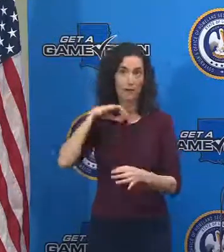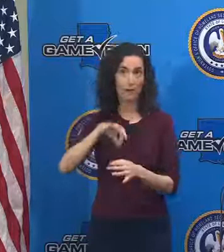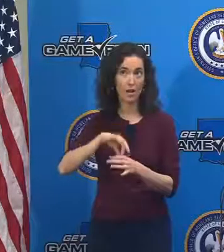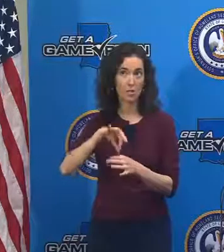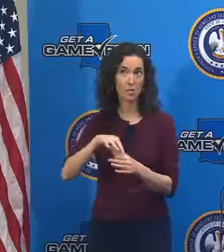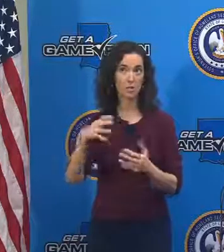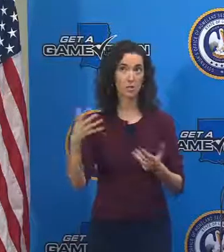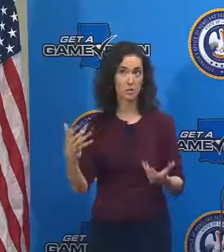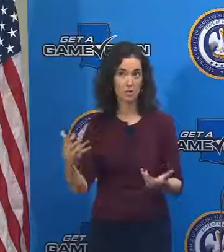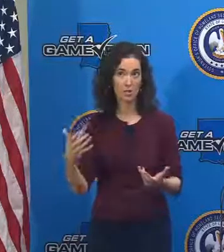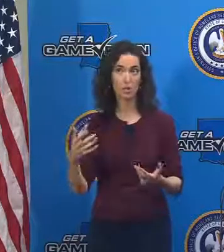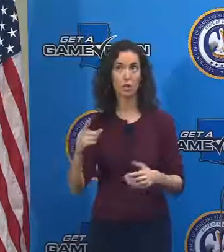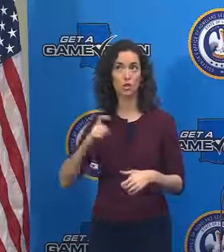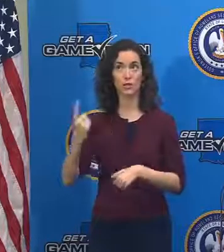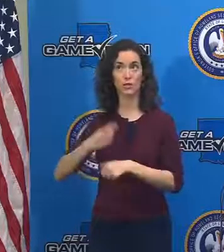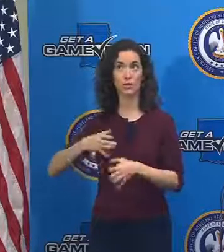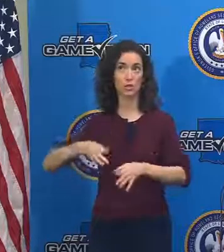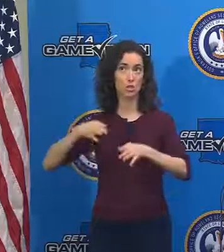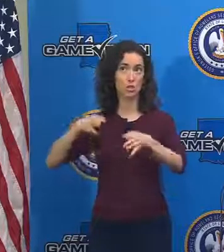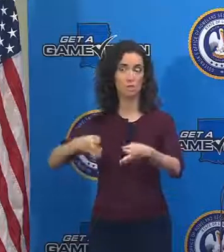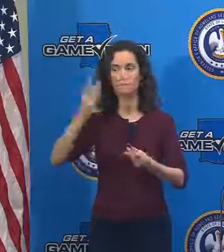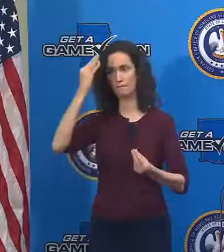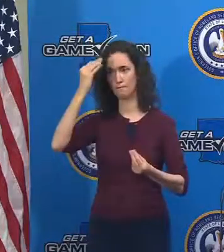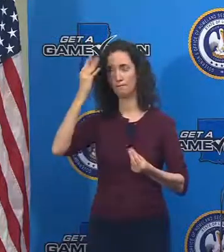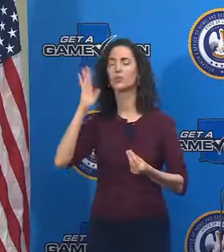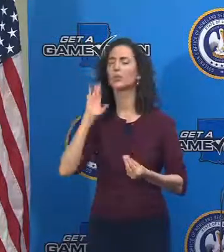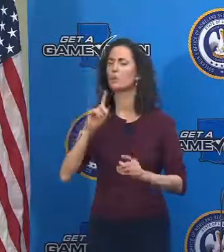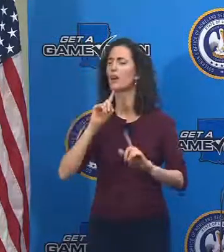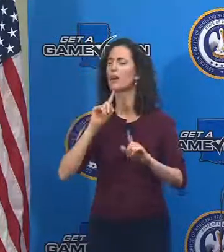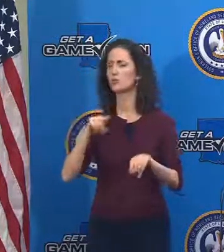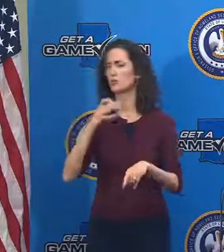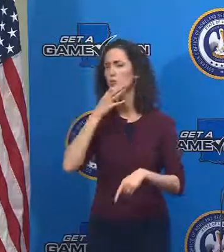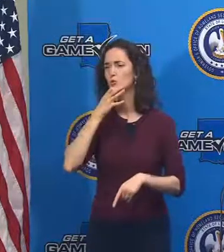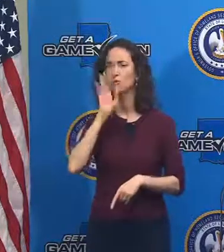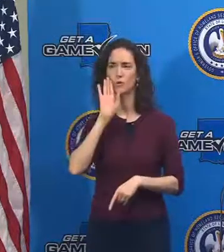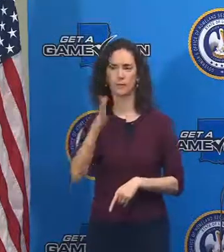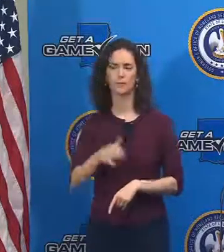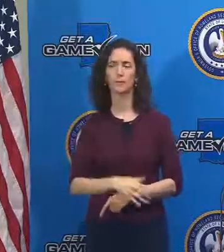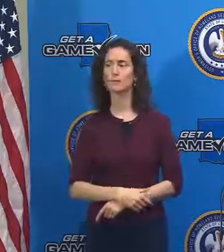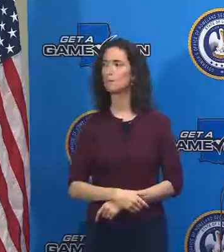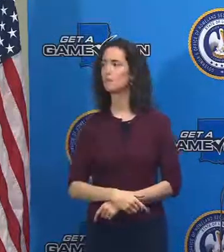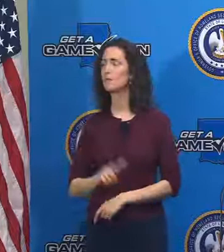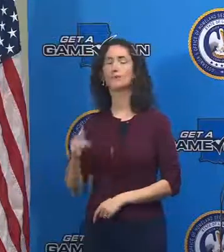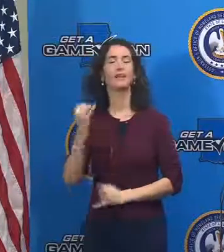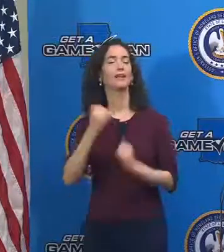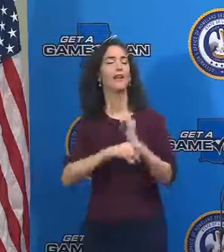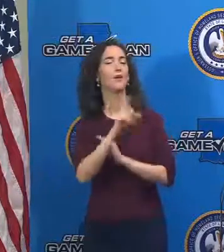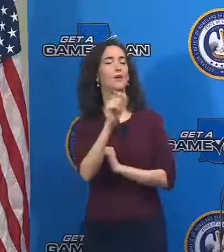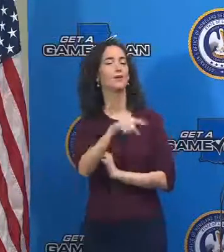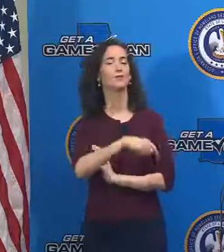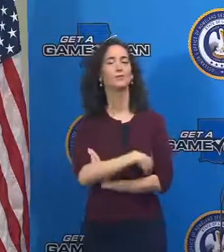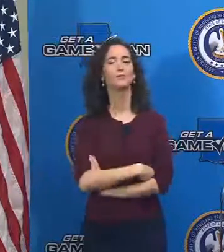should cause us to shift the date. But you'll get an answer on that soon. Last question.